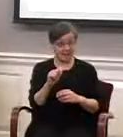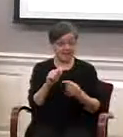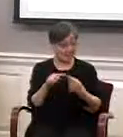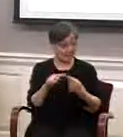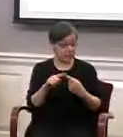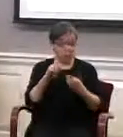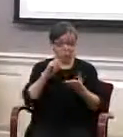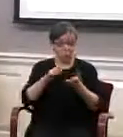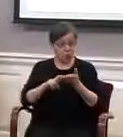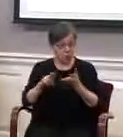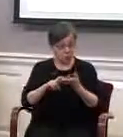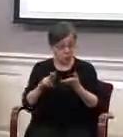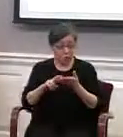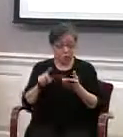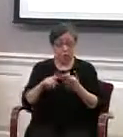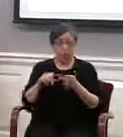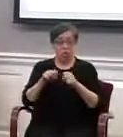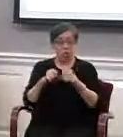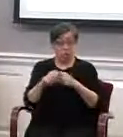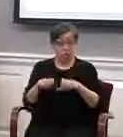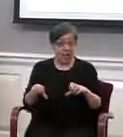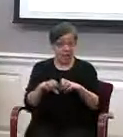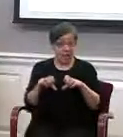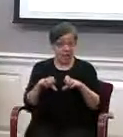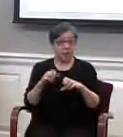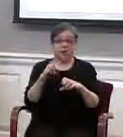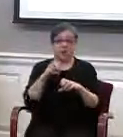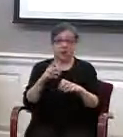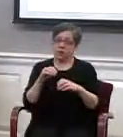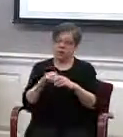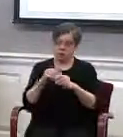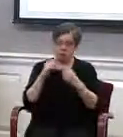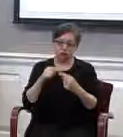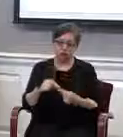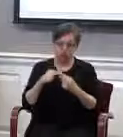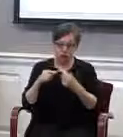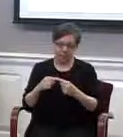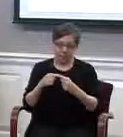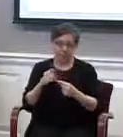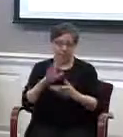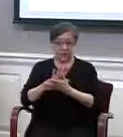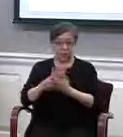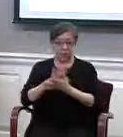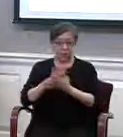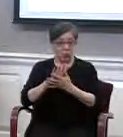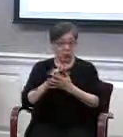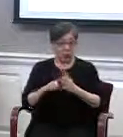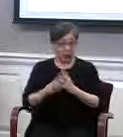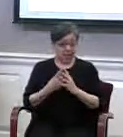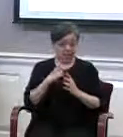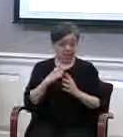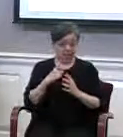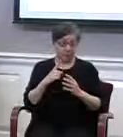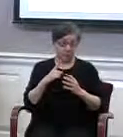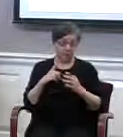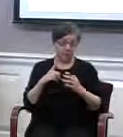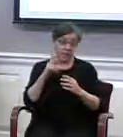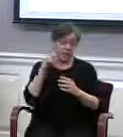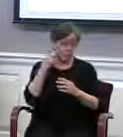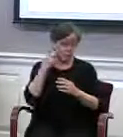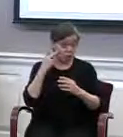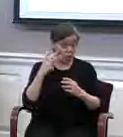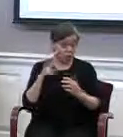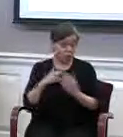and social action, are embedded in local struggles, and schooling emerges as a political project. Research was a key component of the